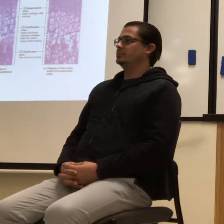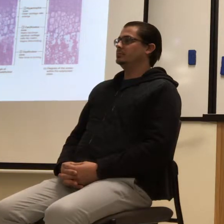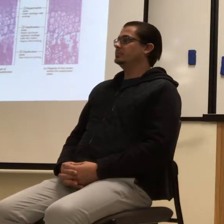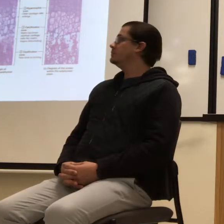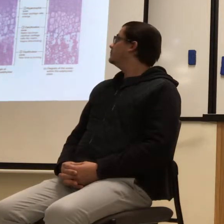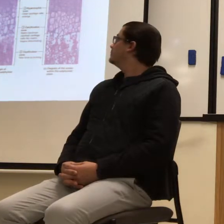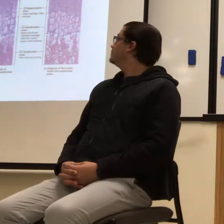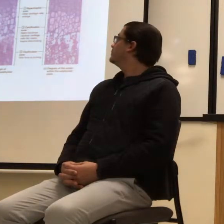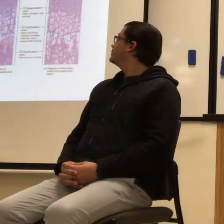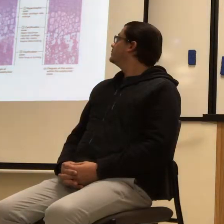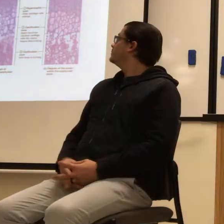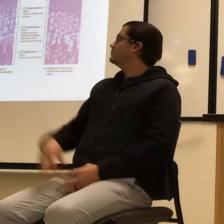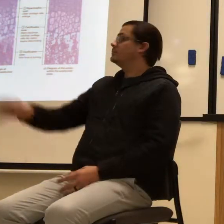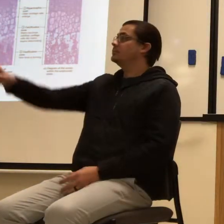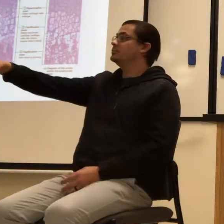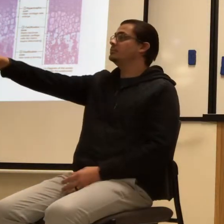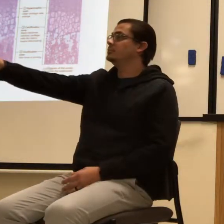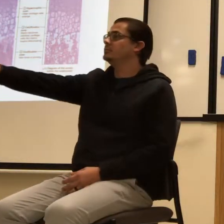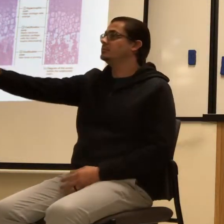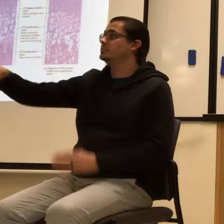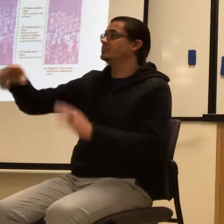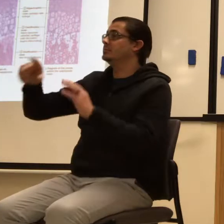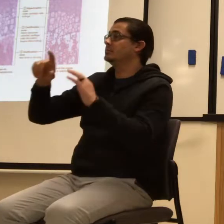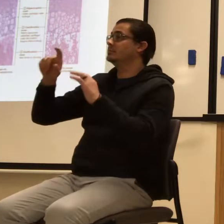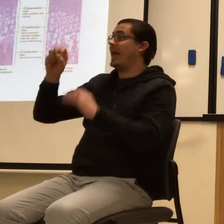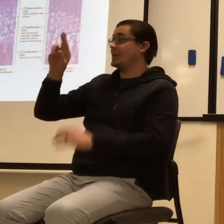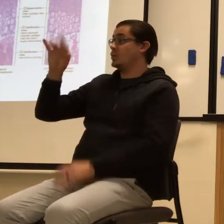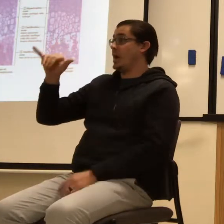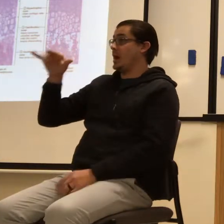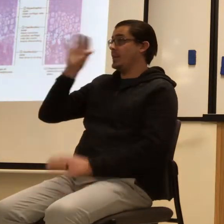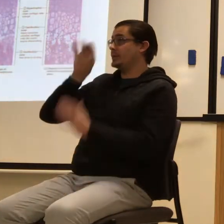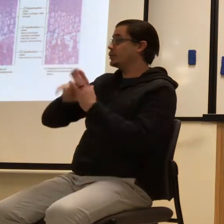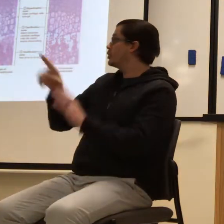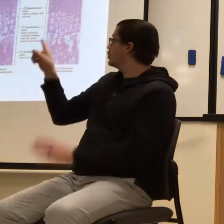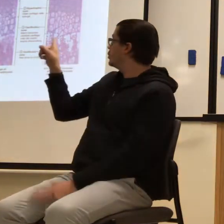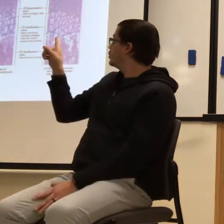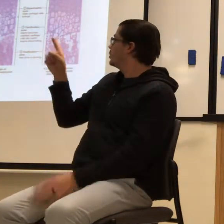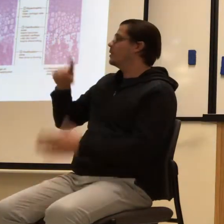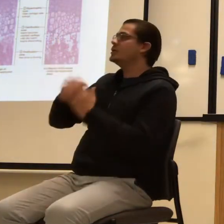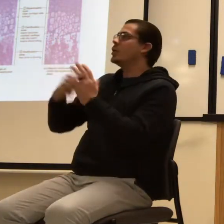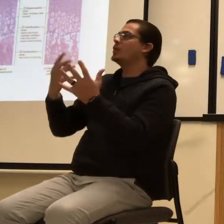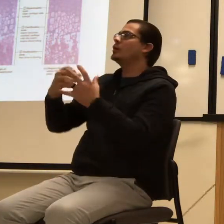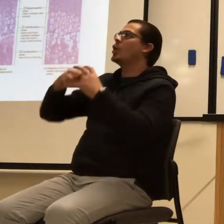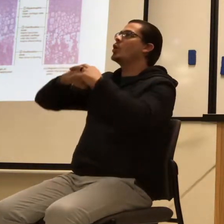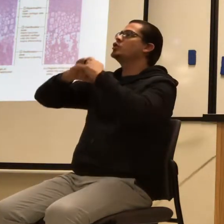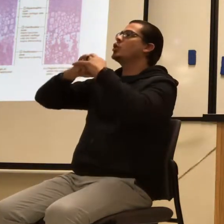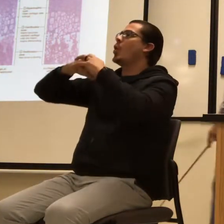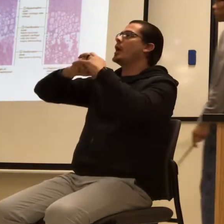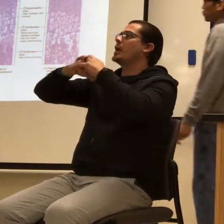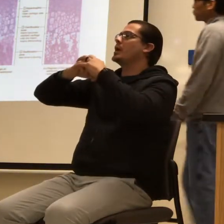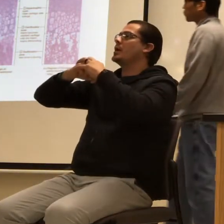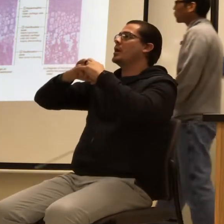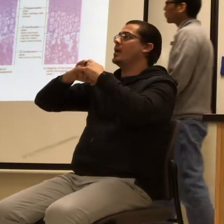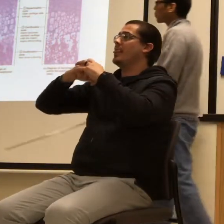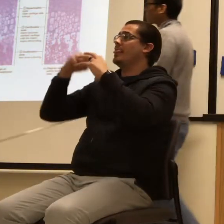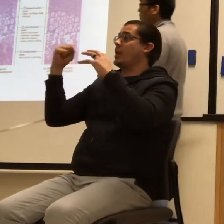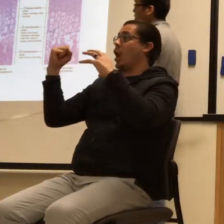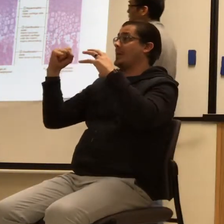Here's an X-ray graph. You look at the picture on the left. What they're showing you is what's a joint. And at the knobby ends there,